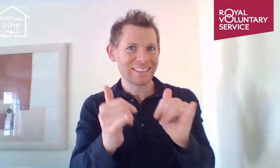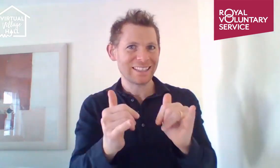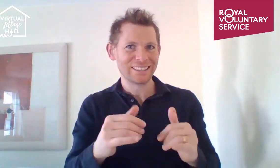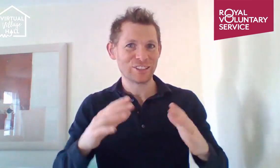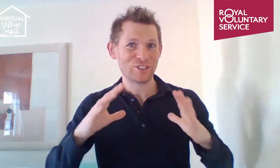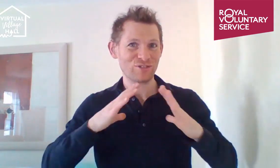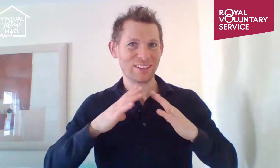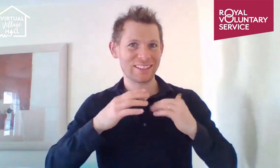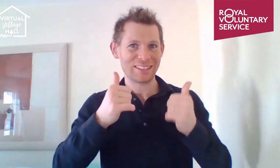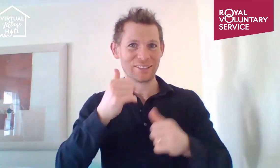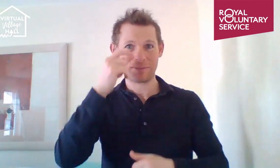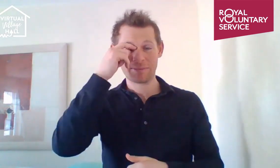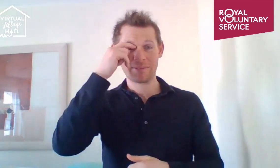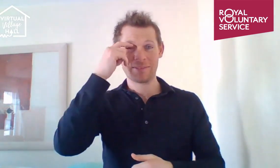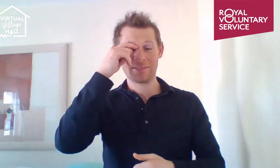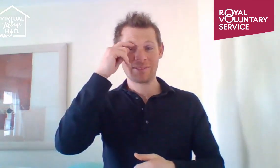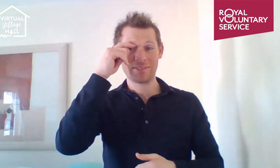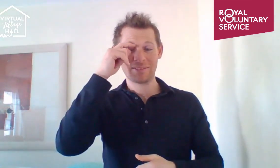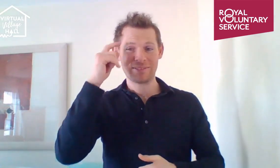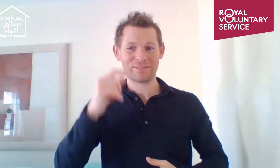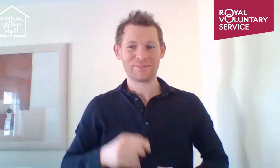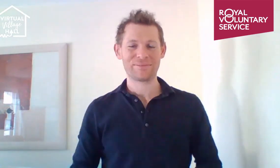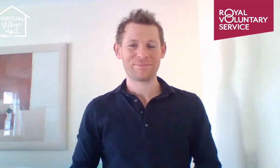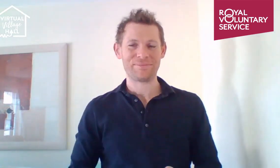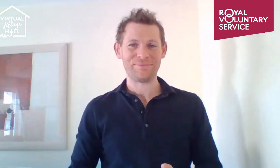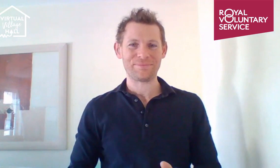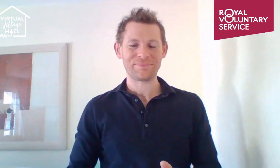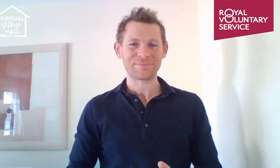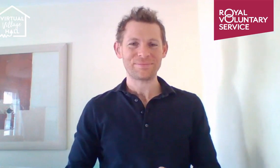Okay, so let's test everybody. I hope we're ready.